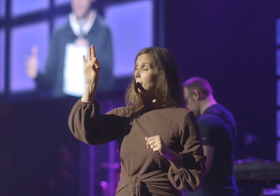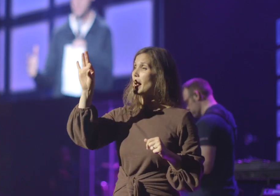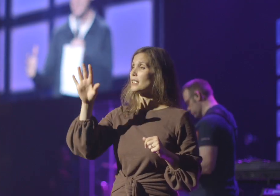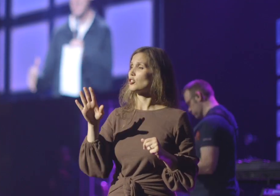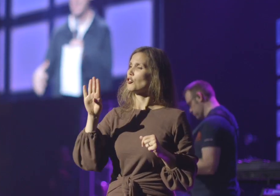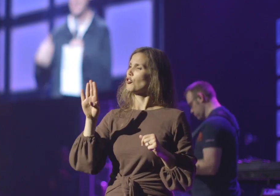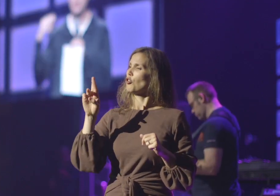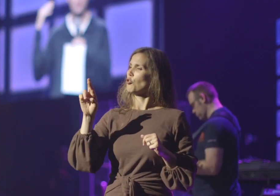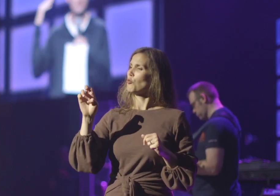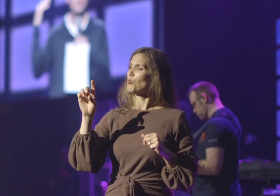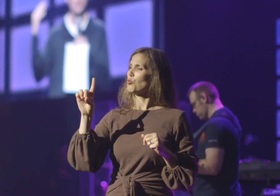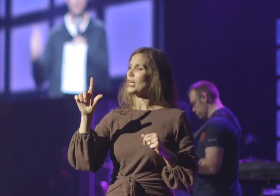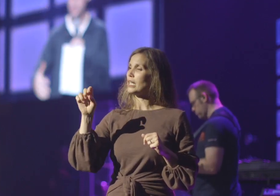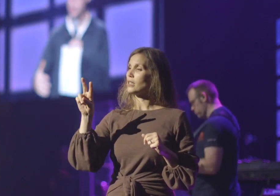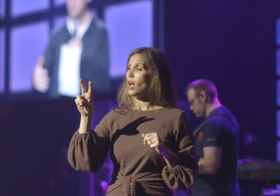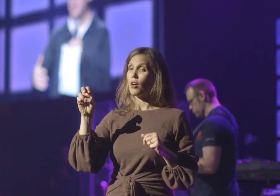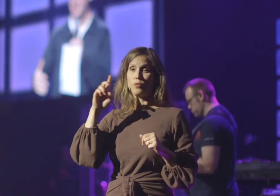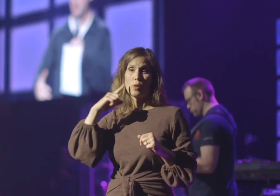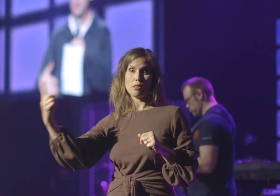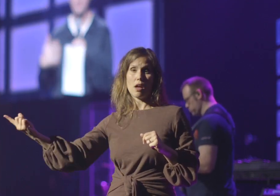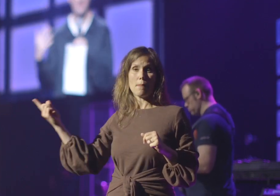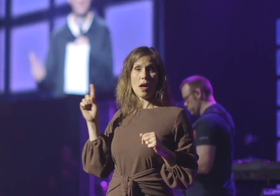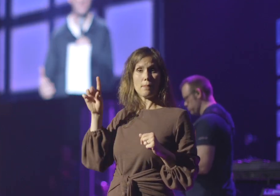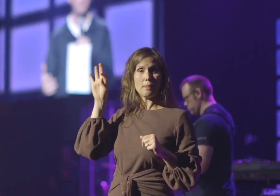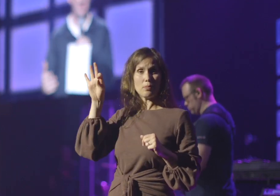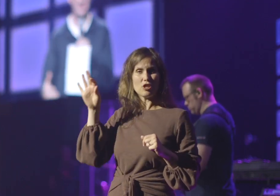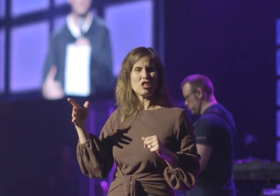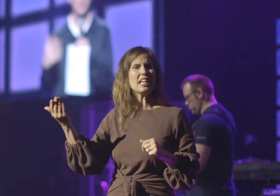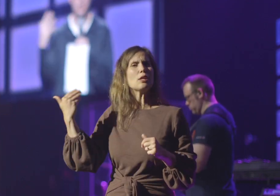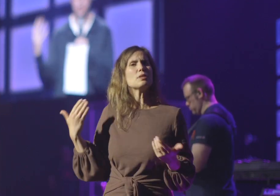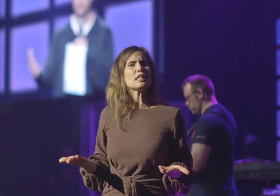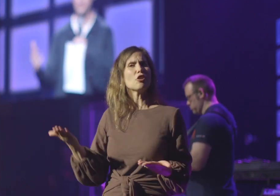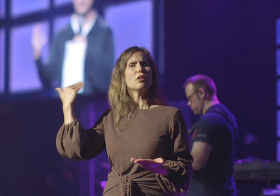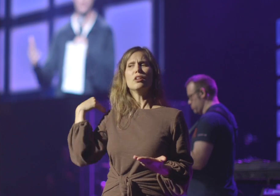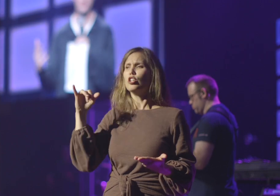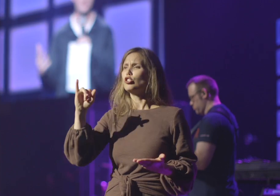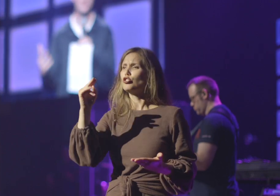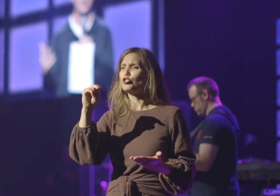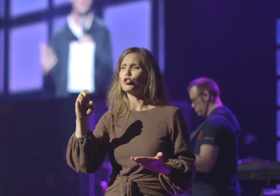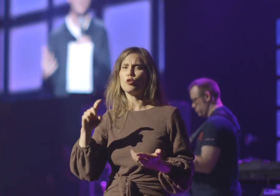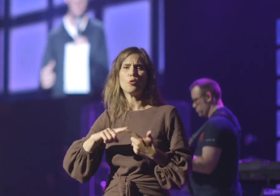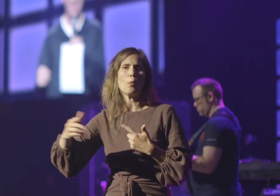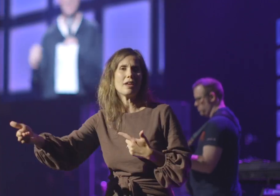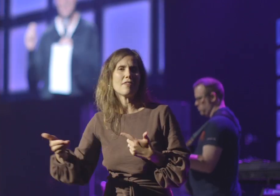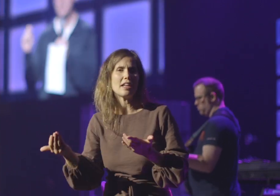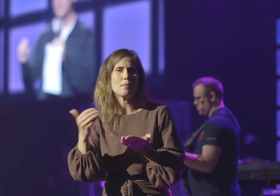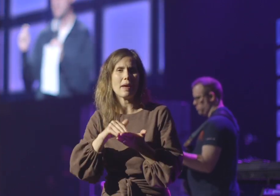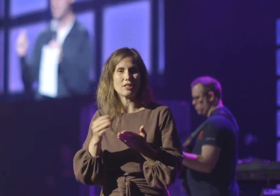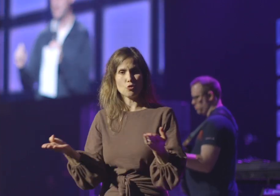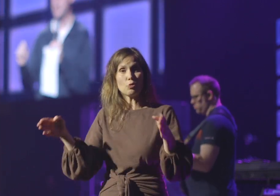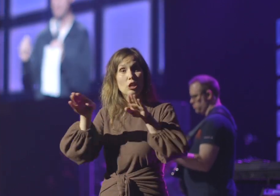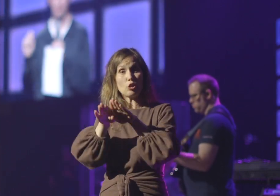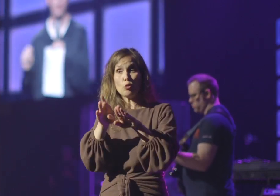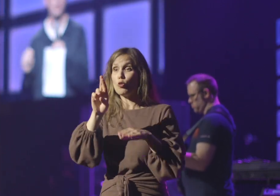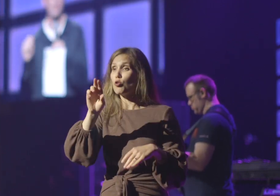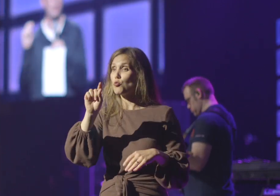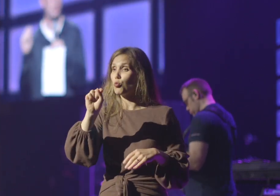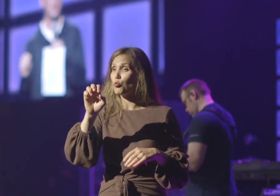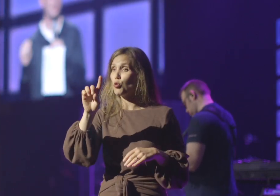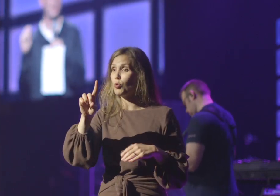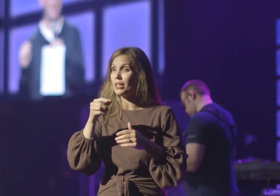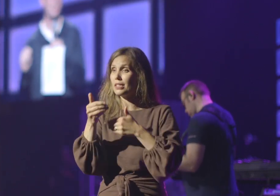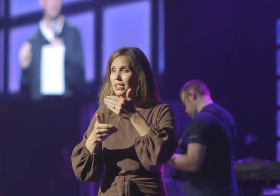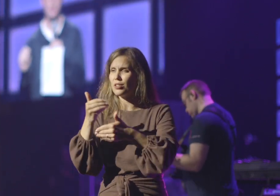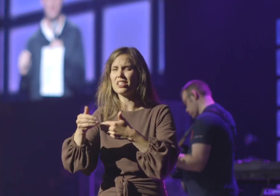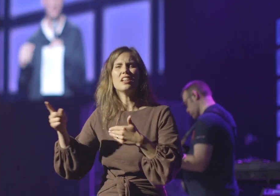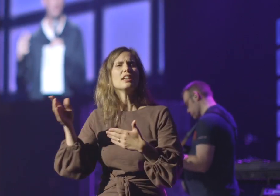going to be preaching. He was with us in June, and we invited him back to conclude this Rooted series, and he's going to share the importance about